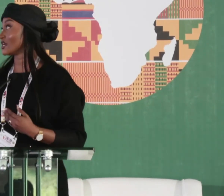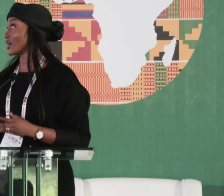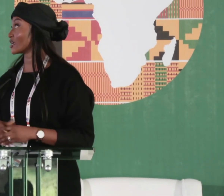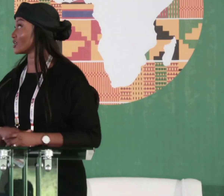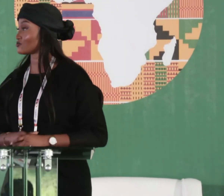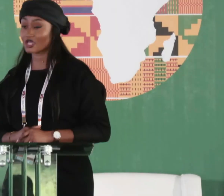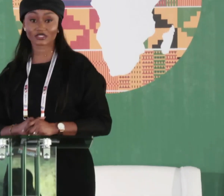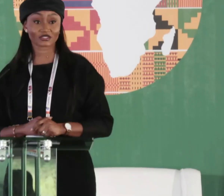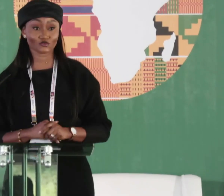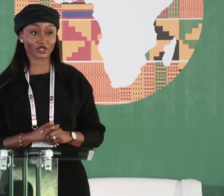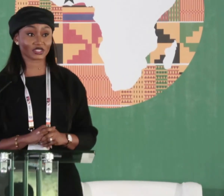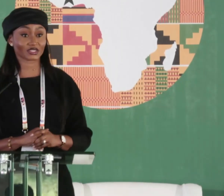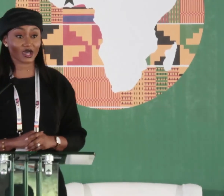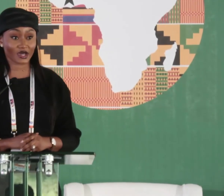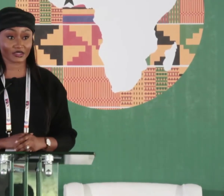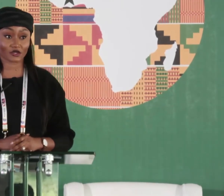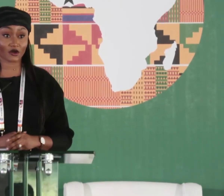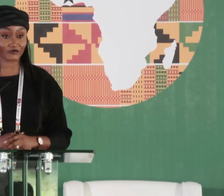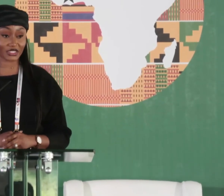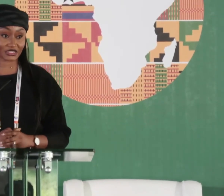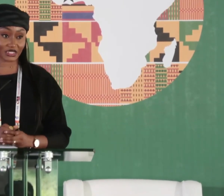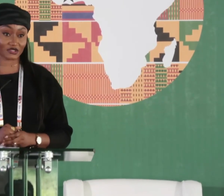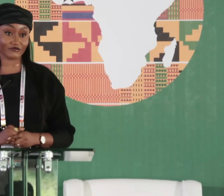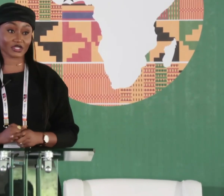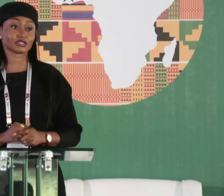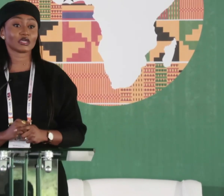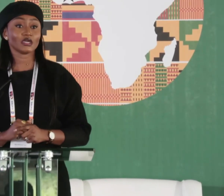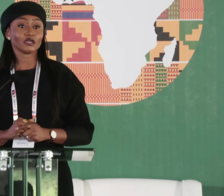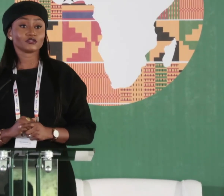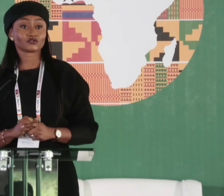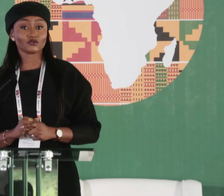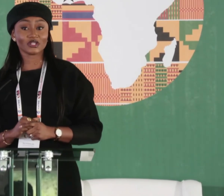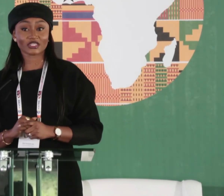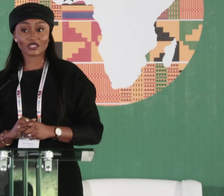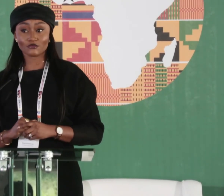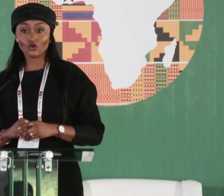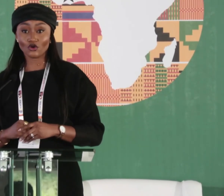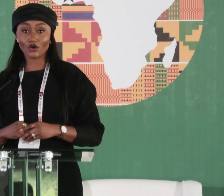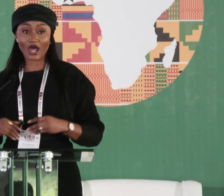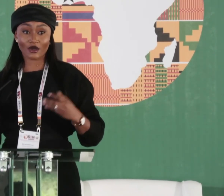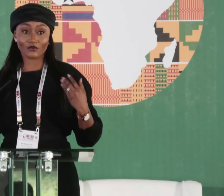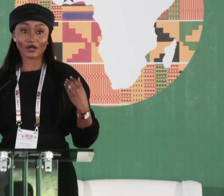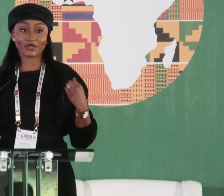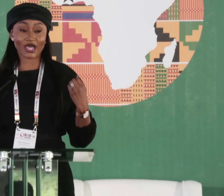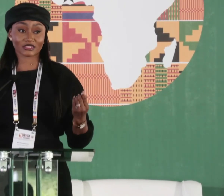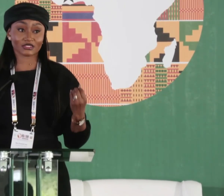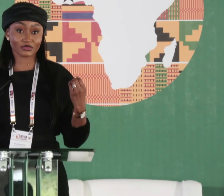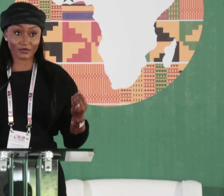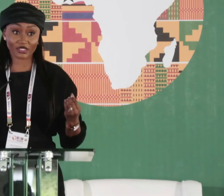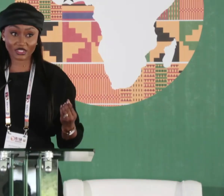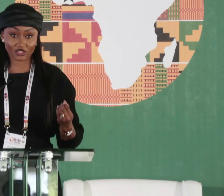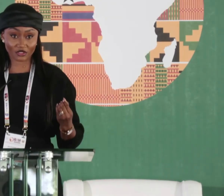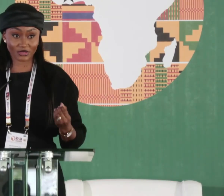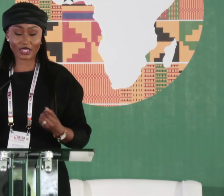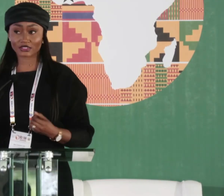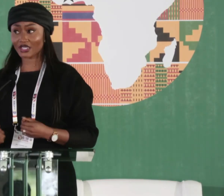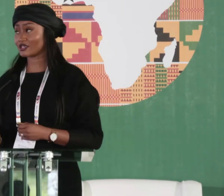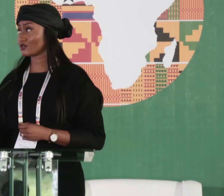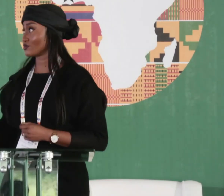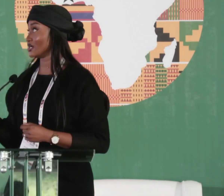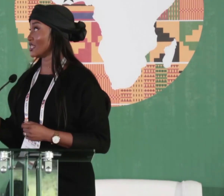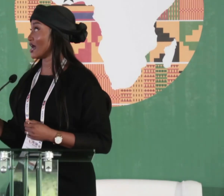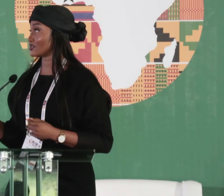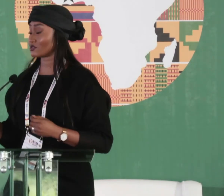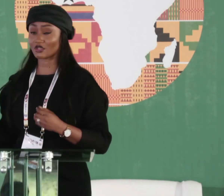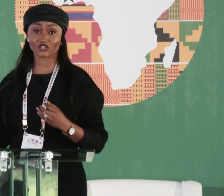stakeholder engagement with the government, the state government, to let them know our plans, implementation plans, as